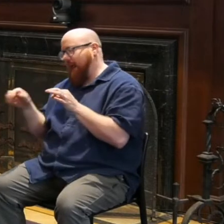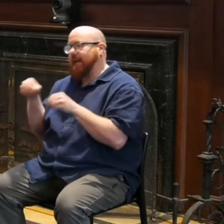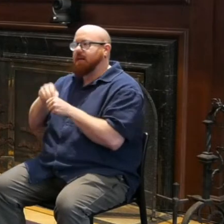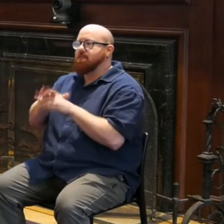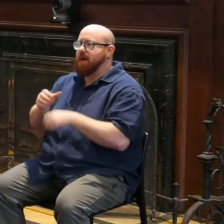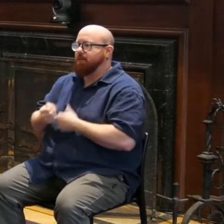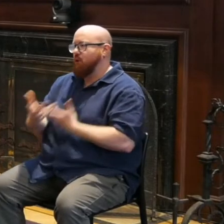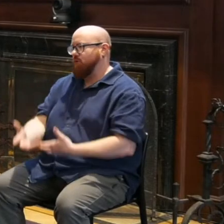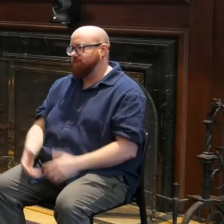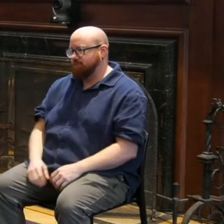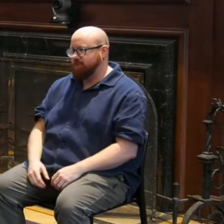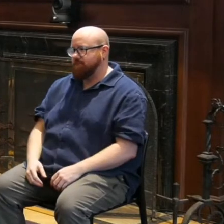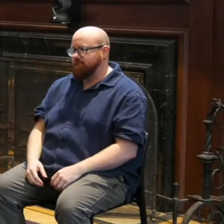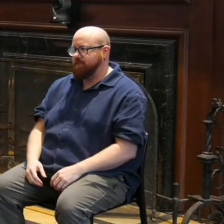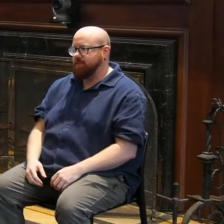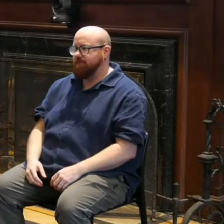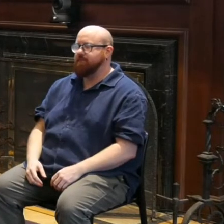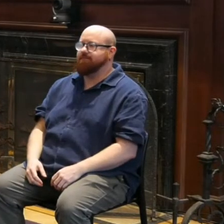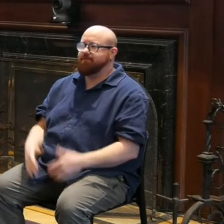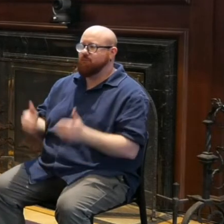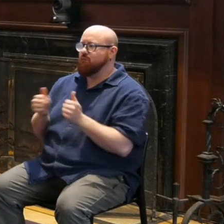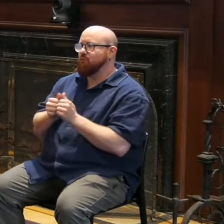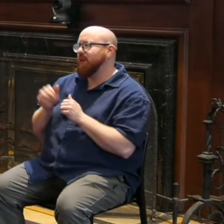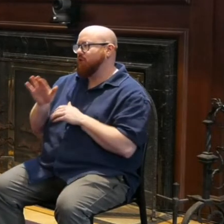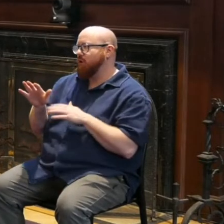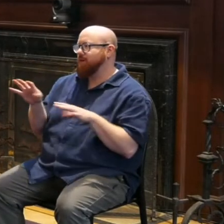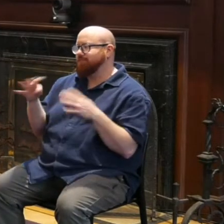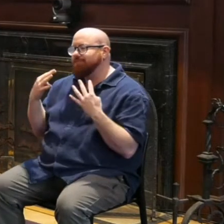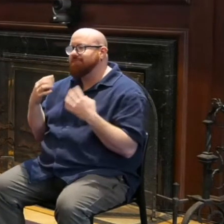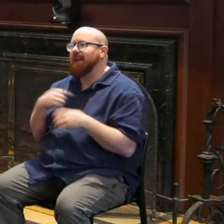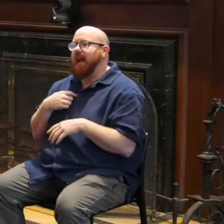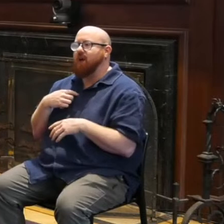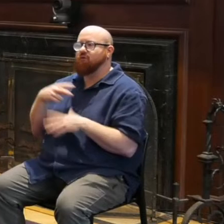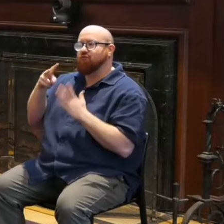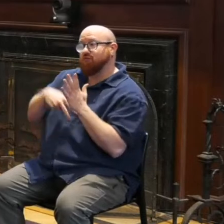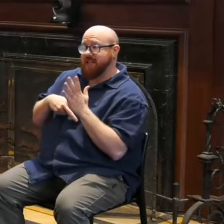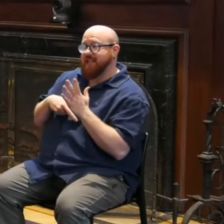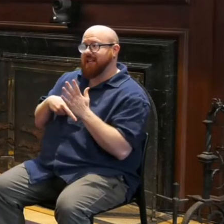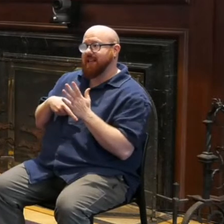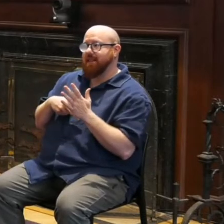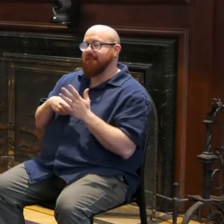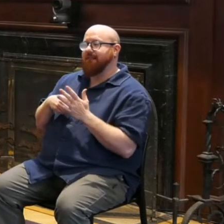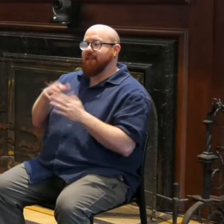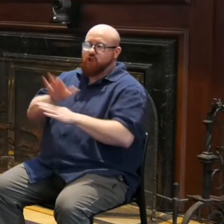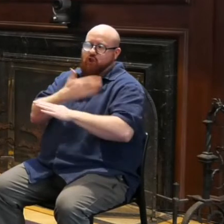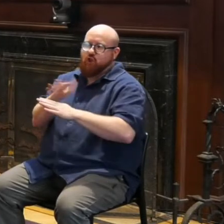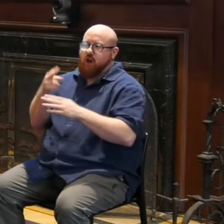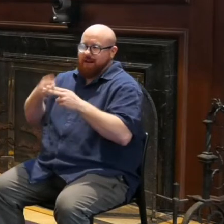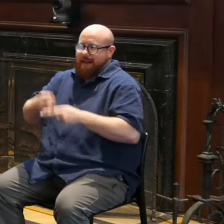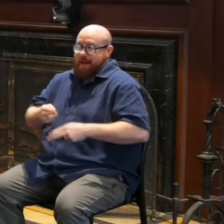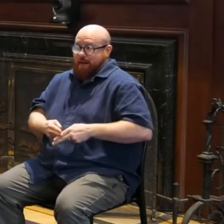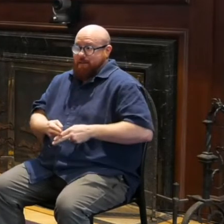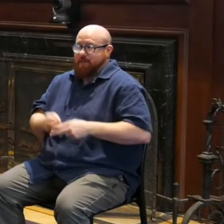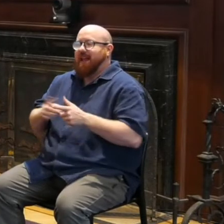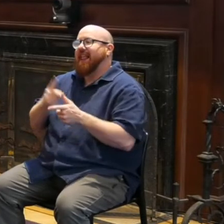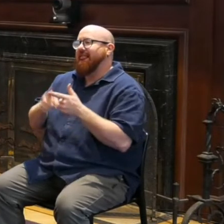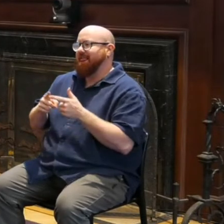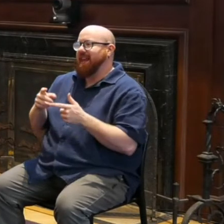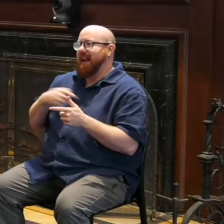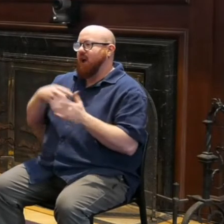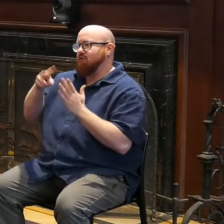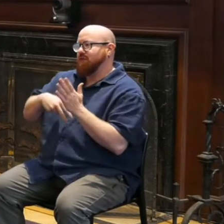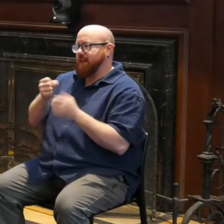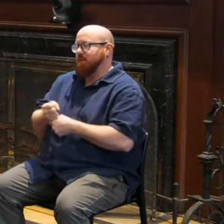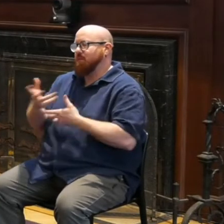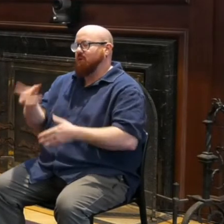So with your indulgence, I'll read you the playlist first. And then when I read the poem, I think you'll hear the song titles.